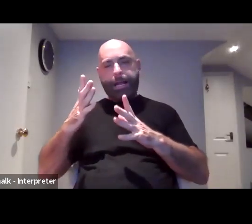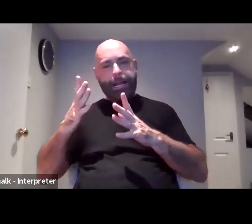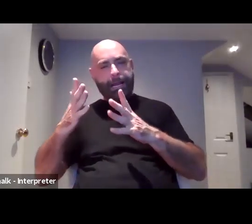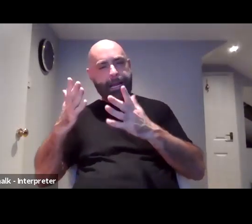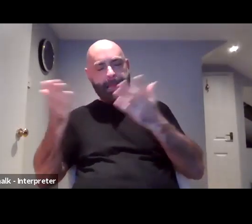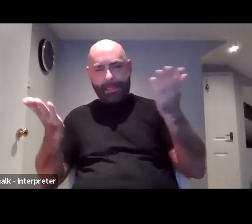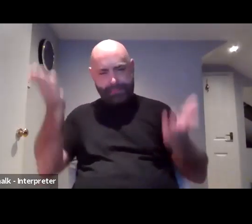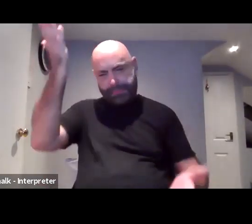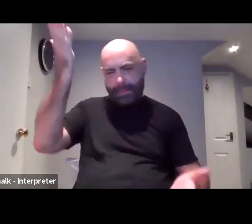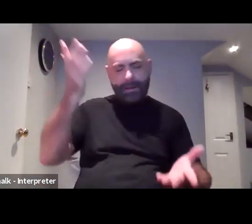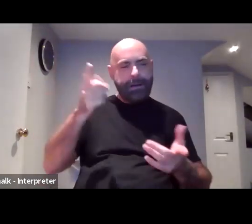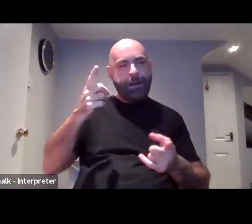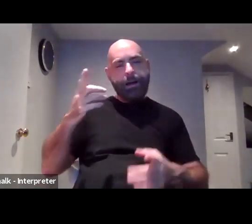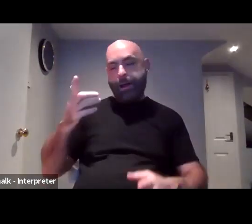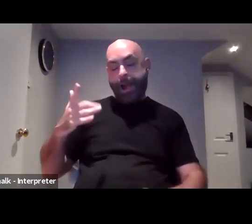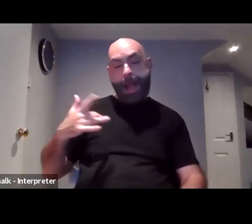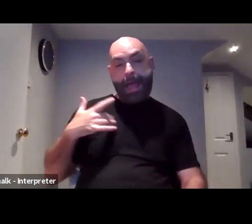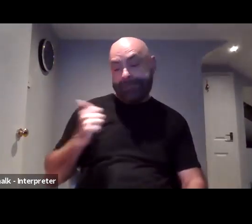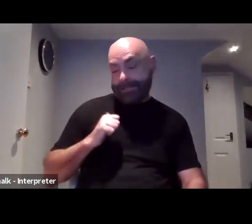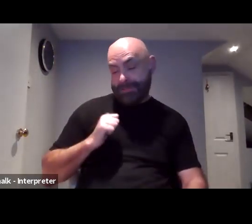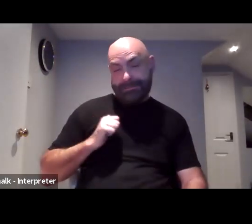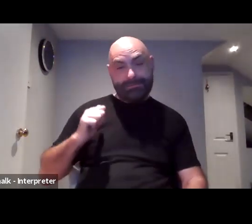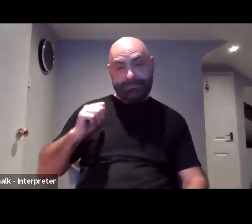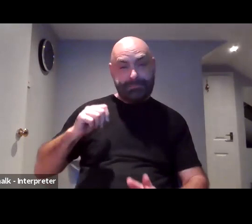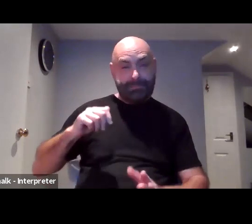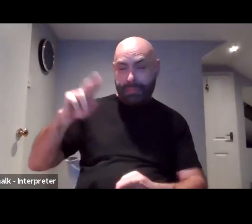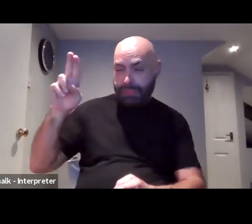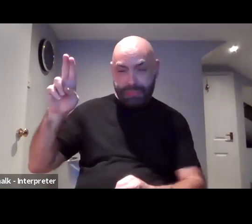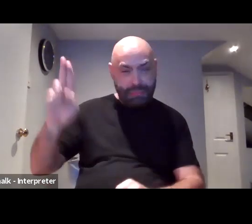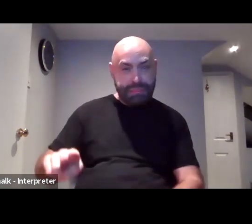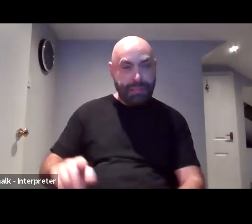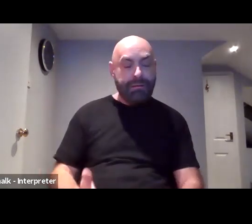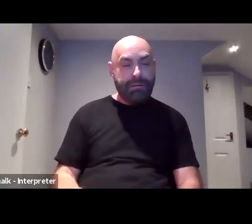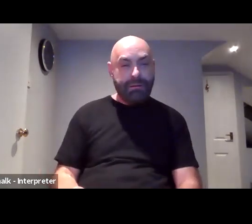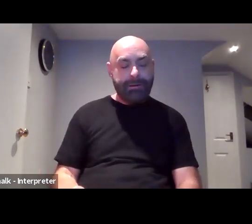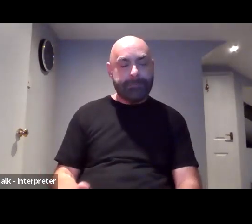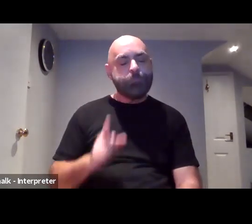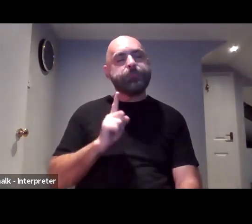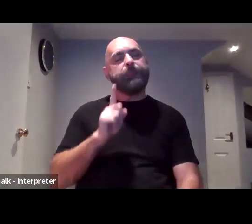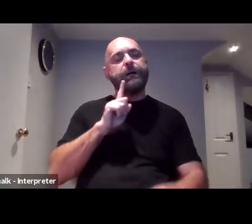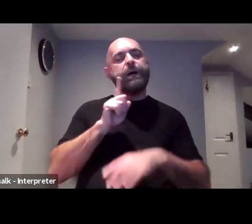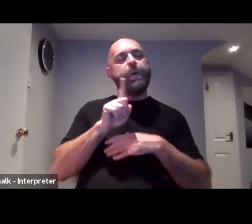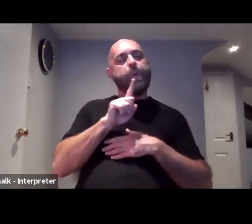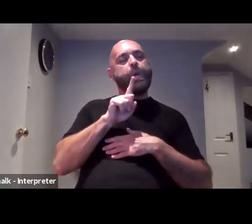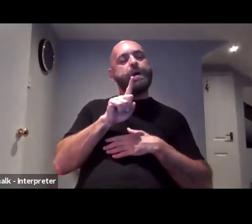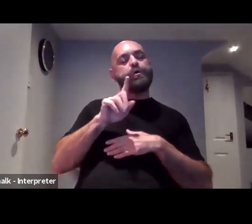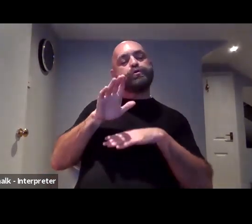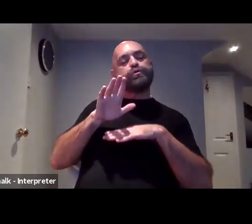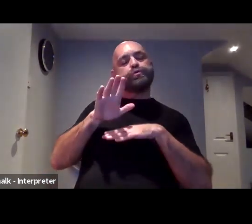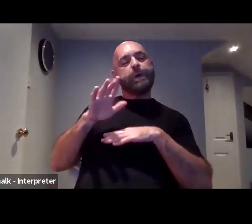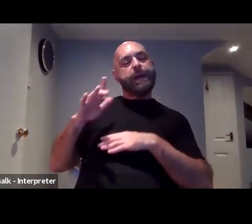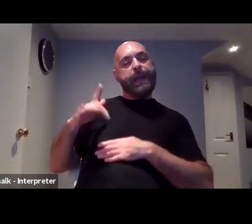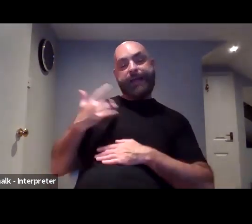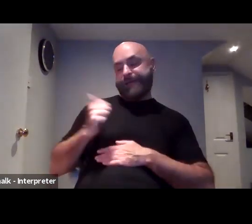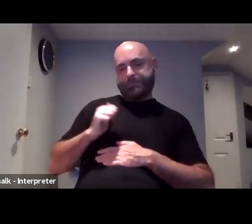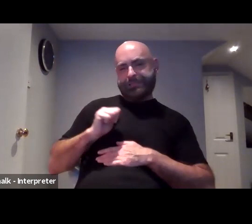inequalities, and life expectancy for the poorest people falling. And the slowdown in life expectancy was